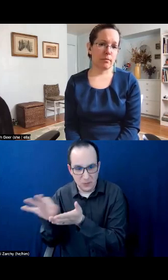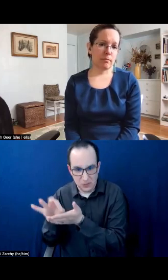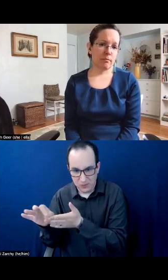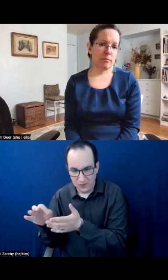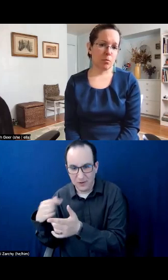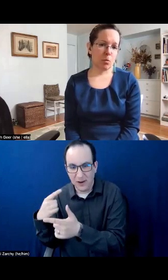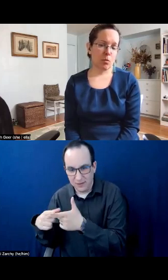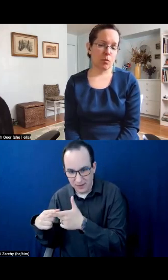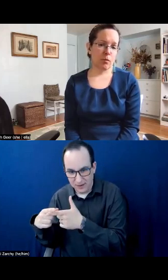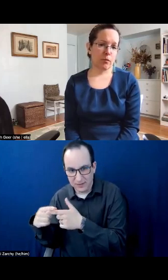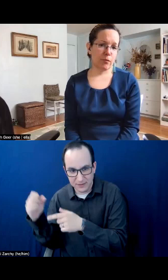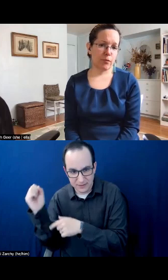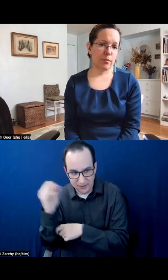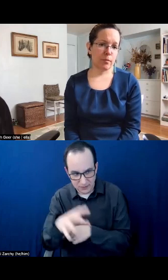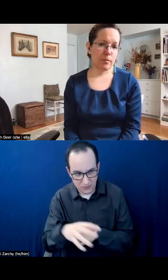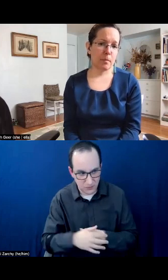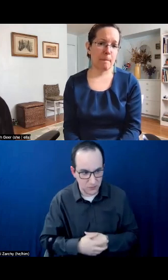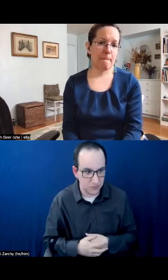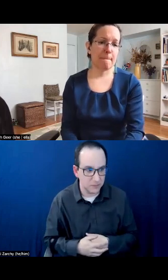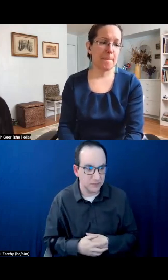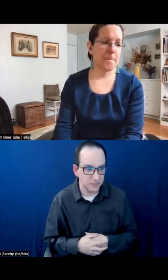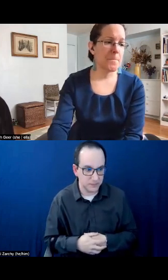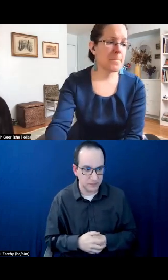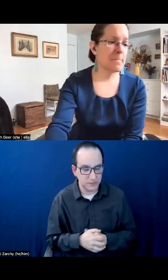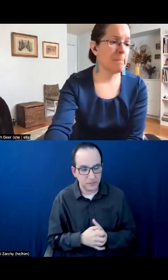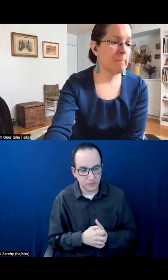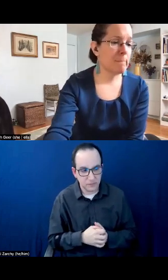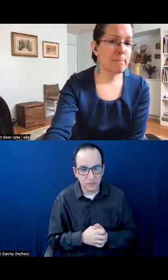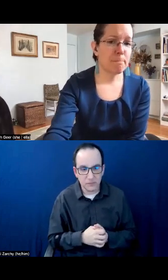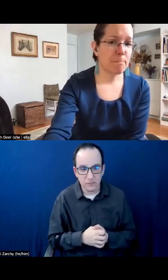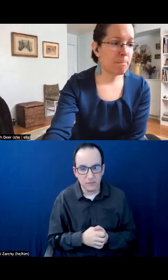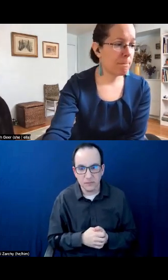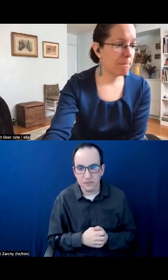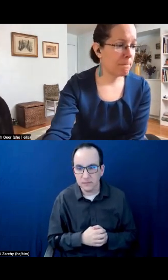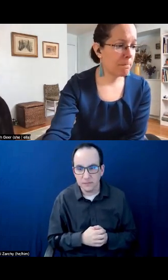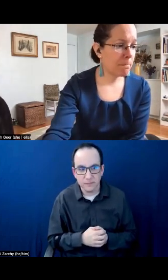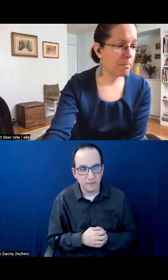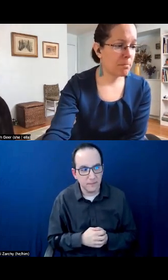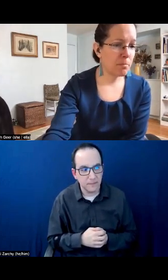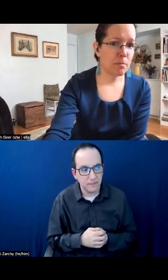then you can send out the expressive recorded portion and they will